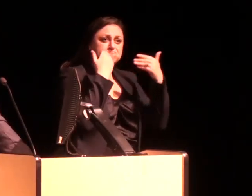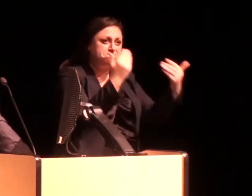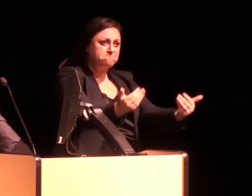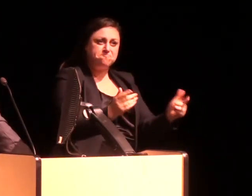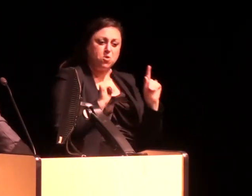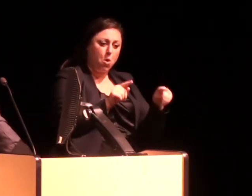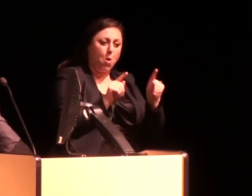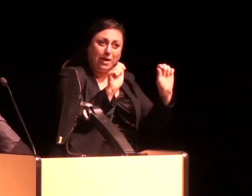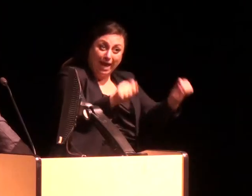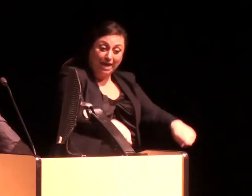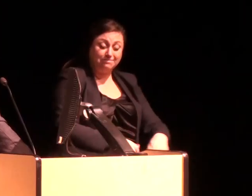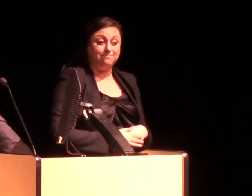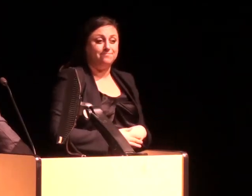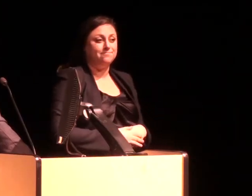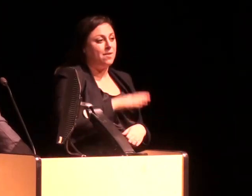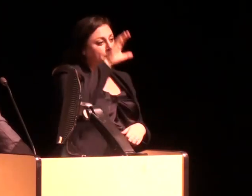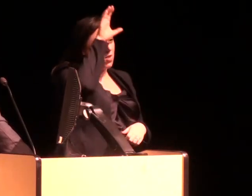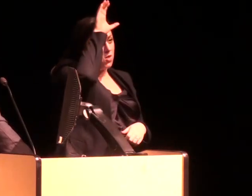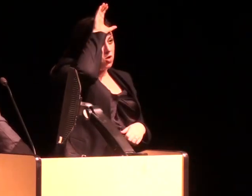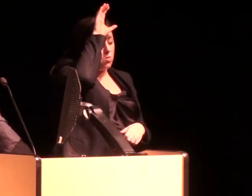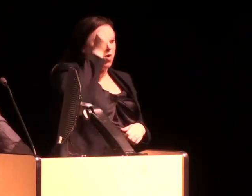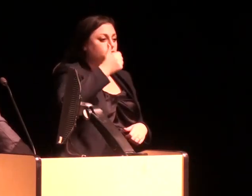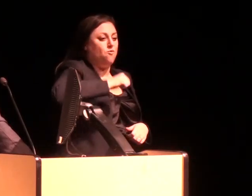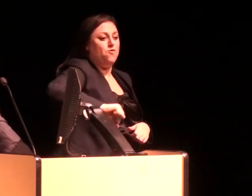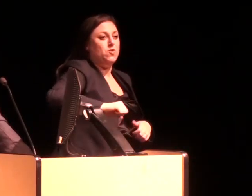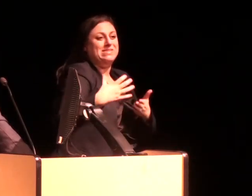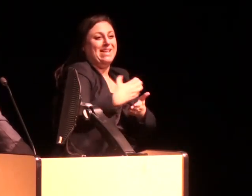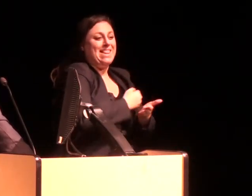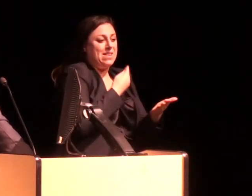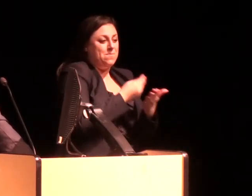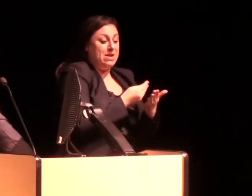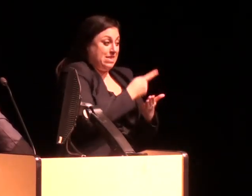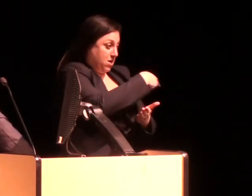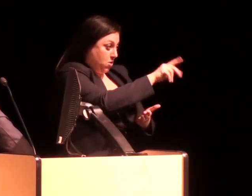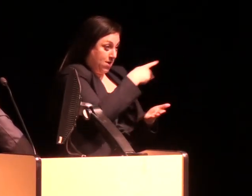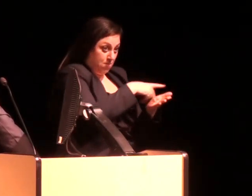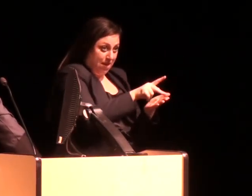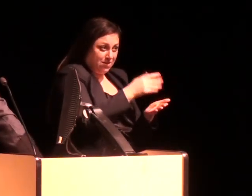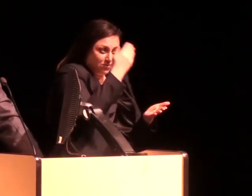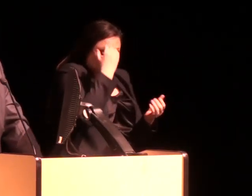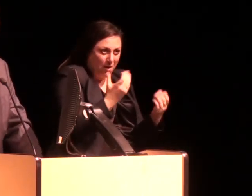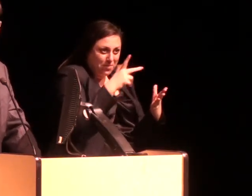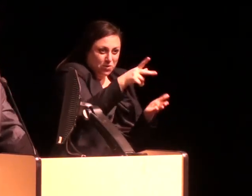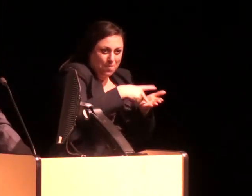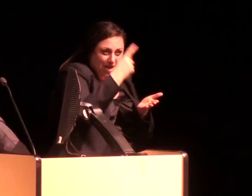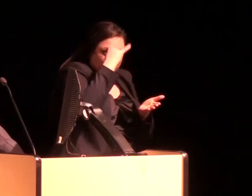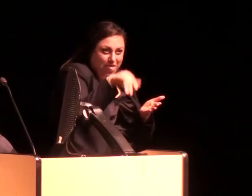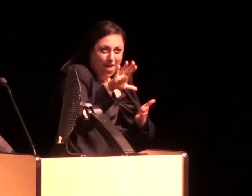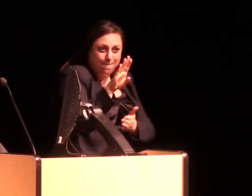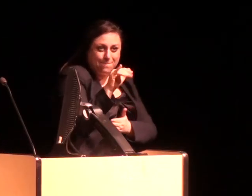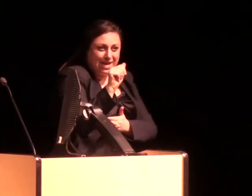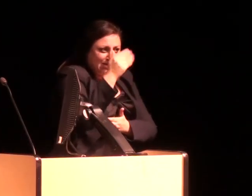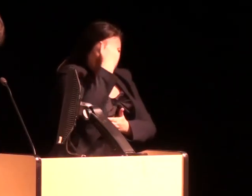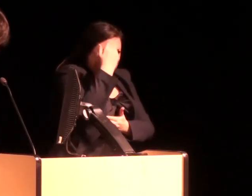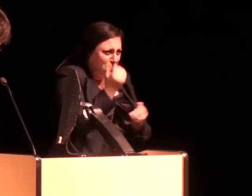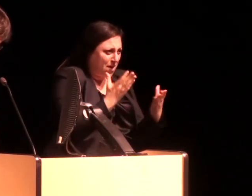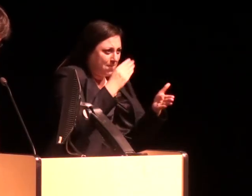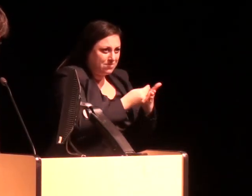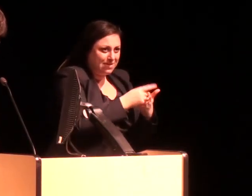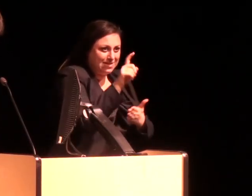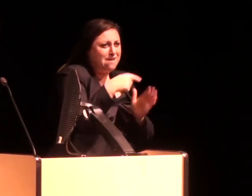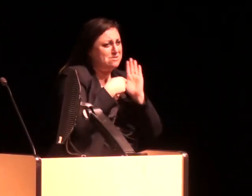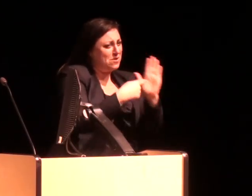Cuba has refused to collect the money that you pay for the base. Do you know how much you pay for the base? You have any idea about that?